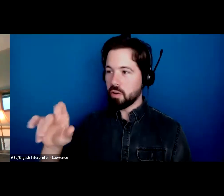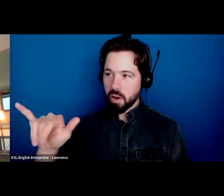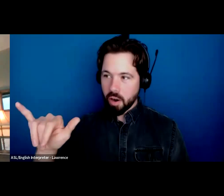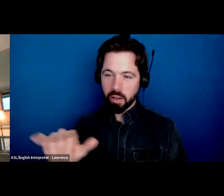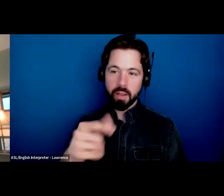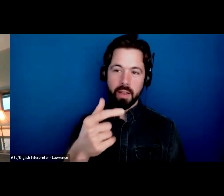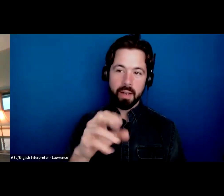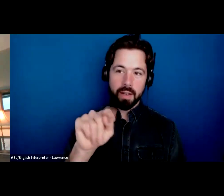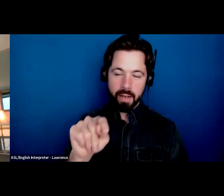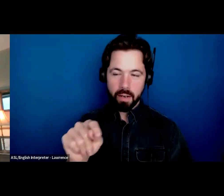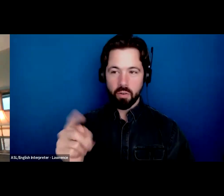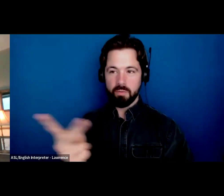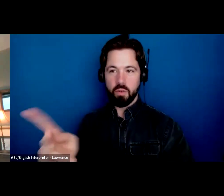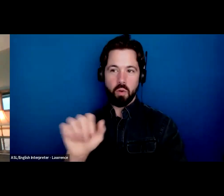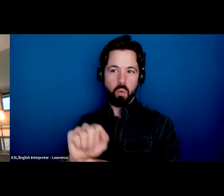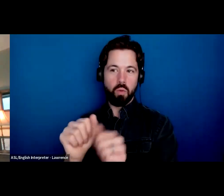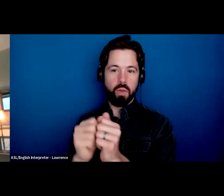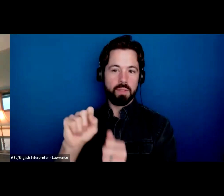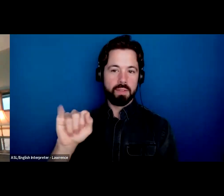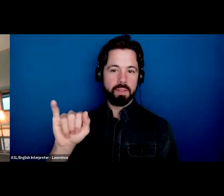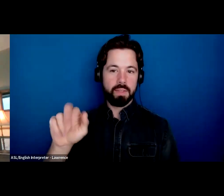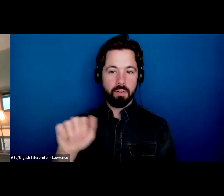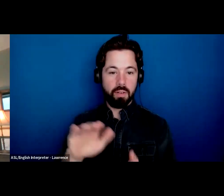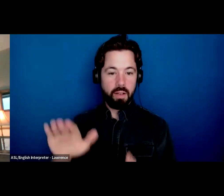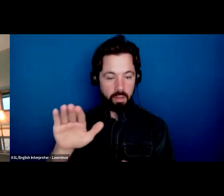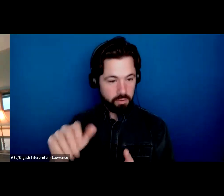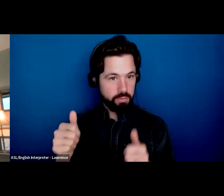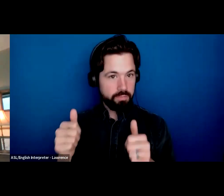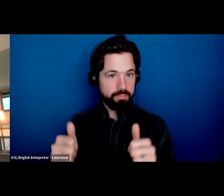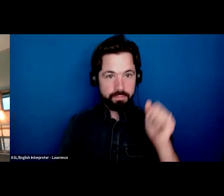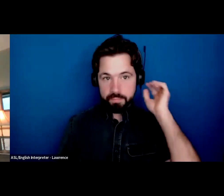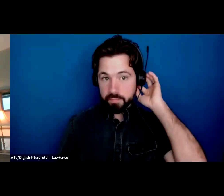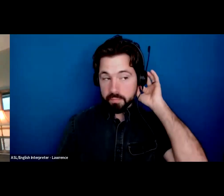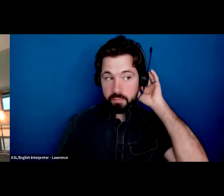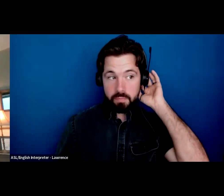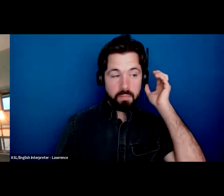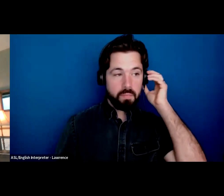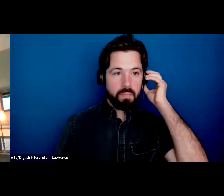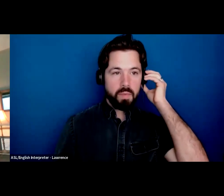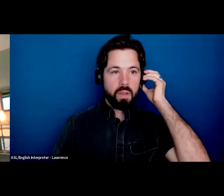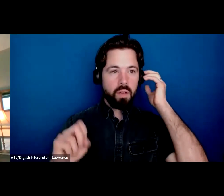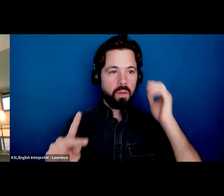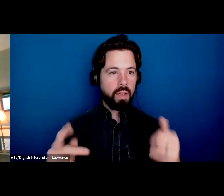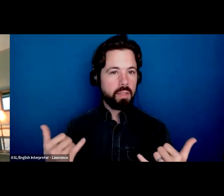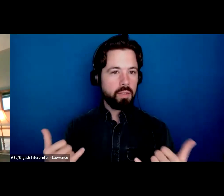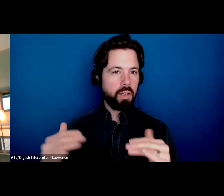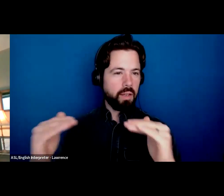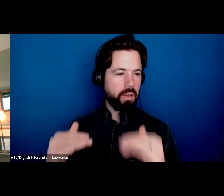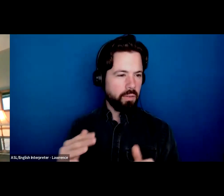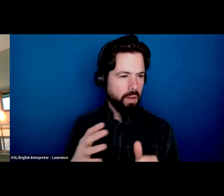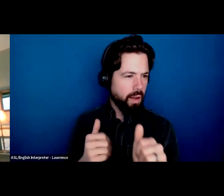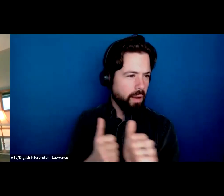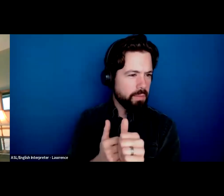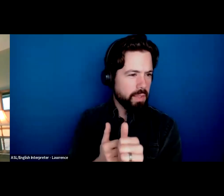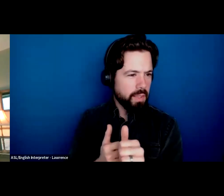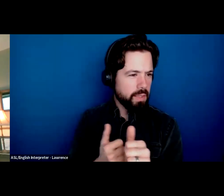College staff. So I appreciate you guys. All right. I want to give, I don't know what I want to give updates on next. Let's see.